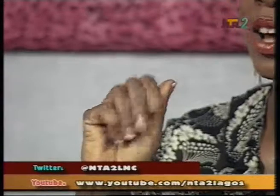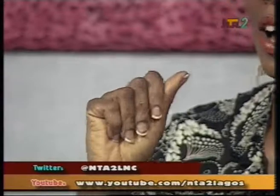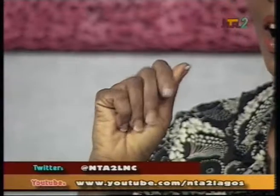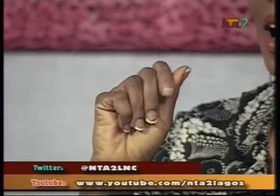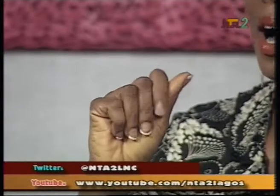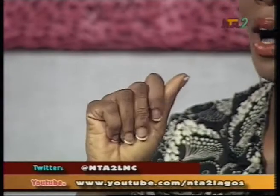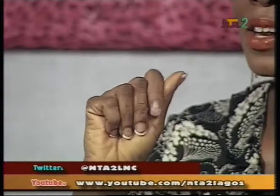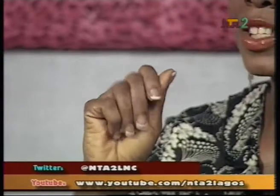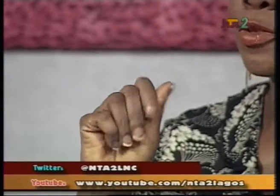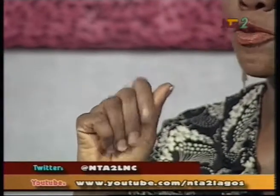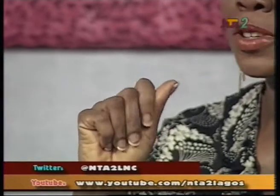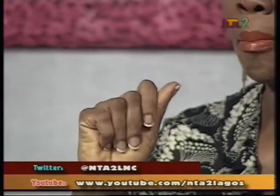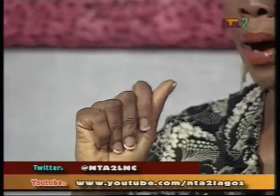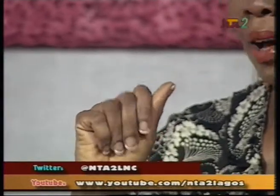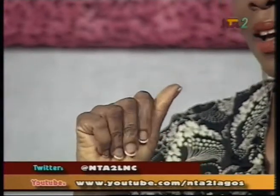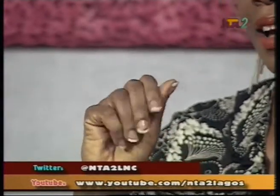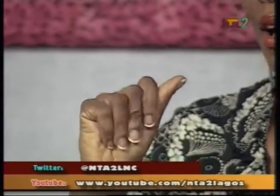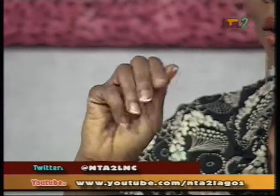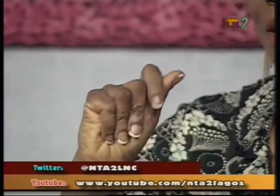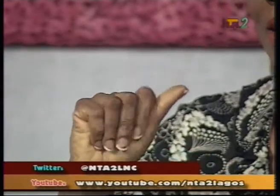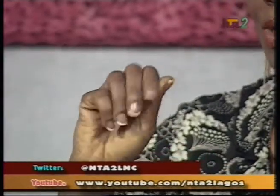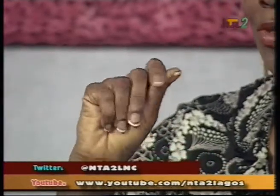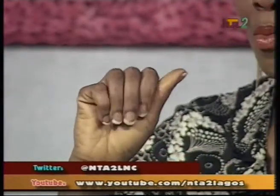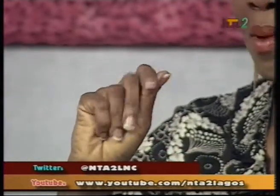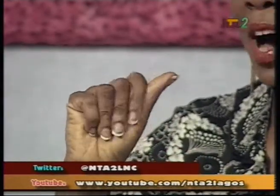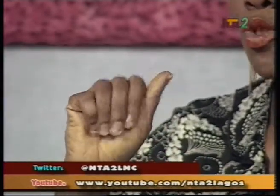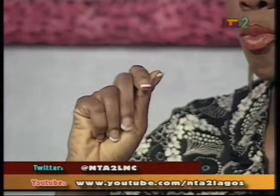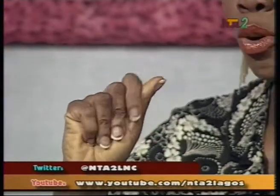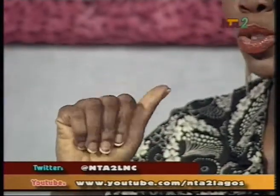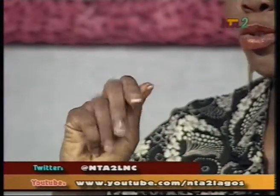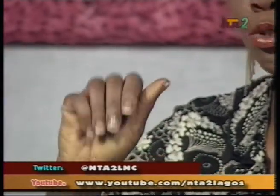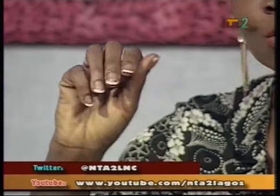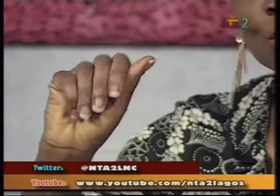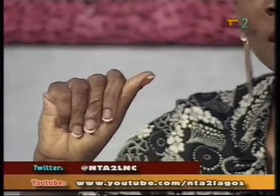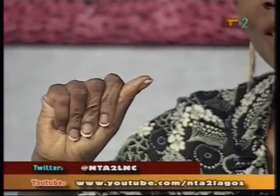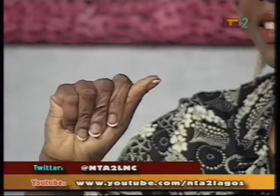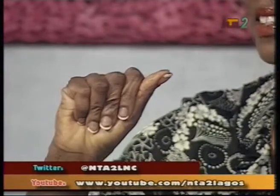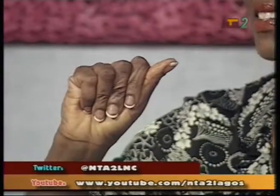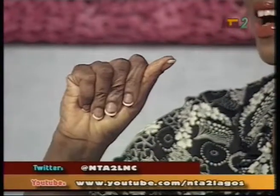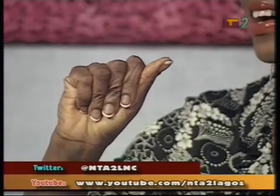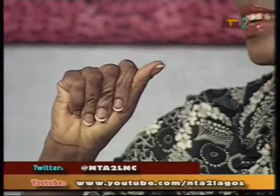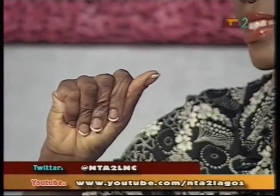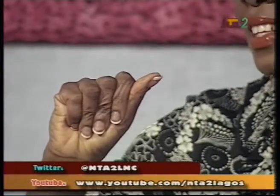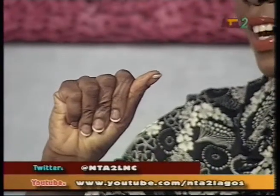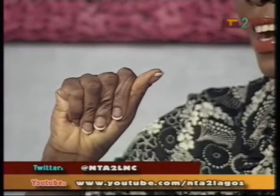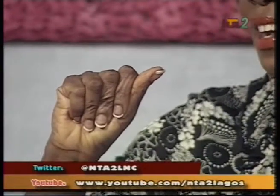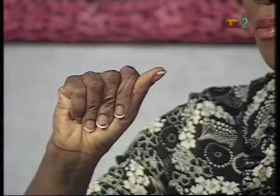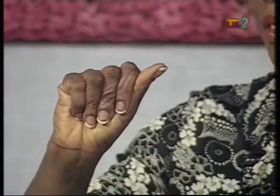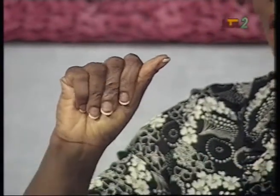our native food eba. Okay, so if you remember how you mold your food, This is the sign, that's letter A. And then